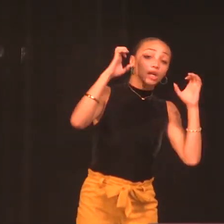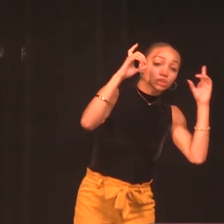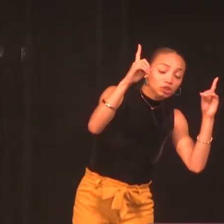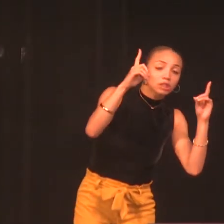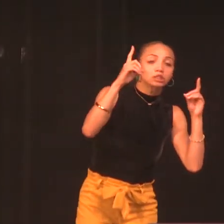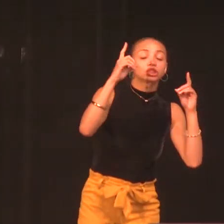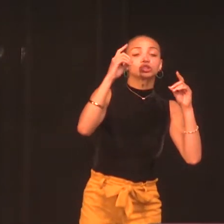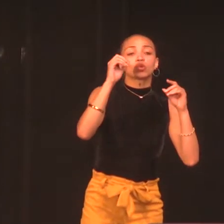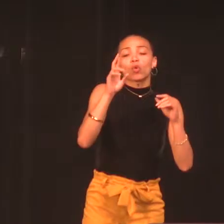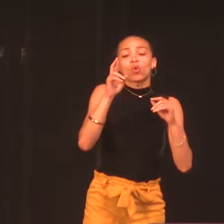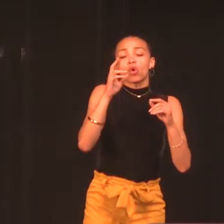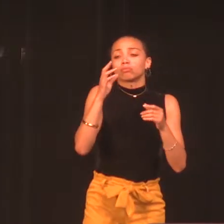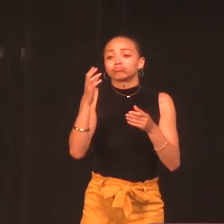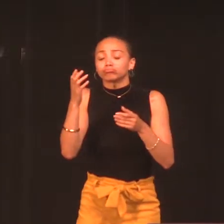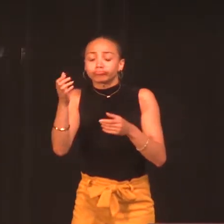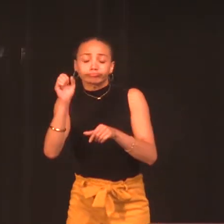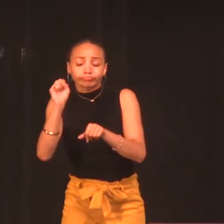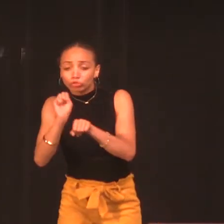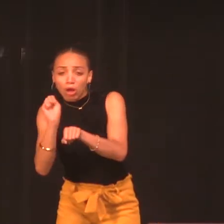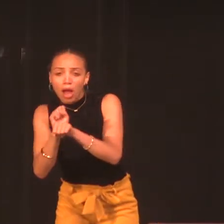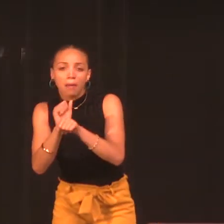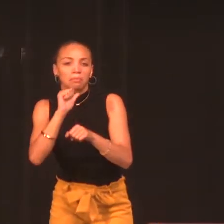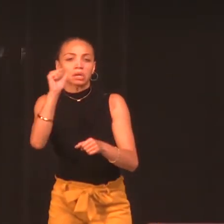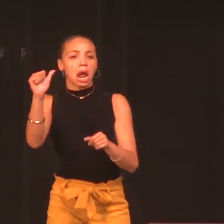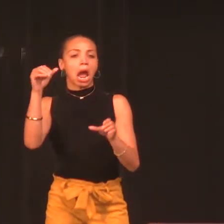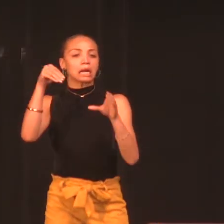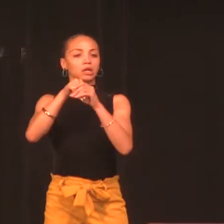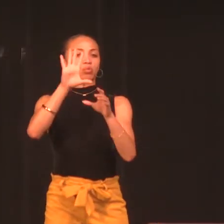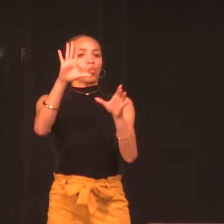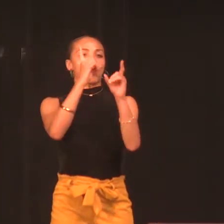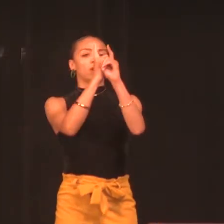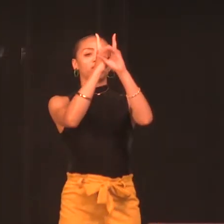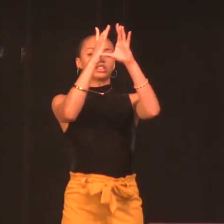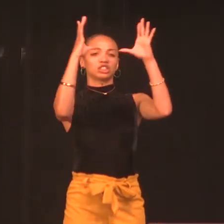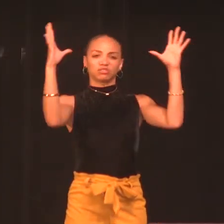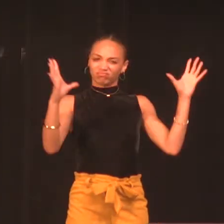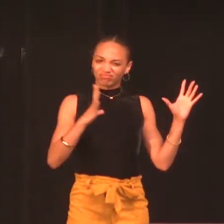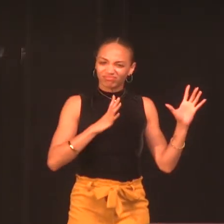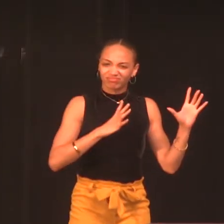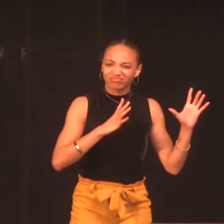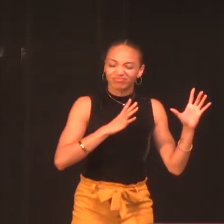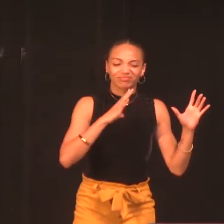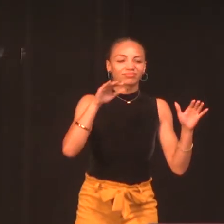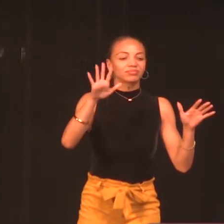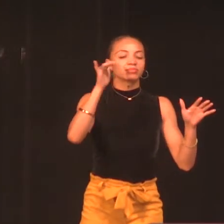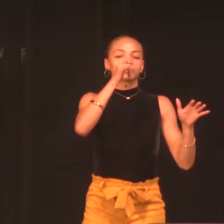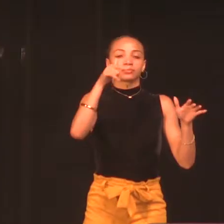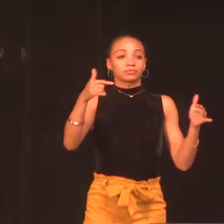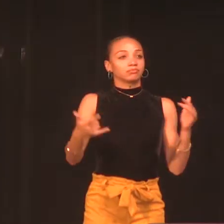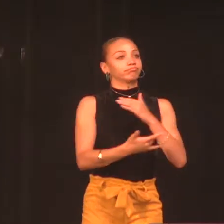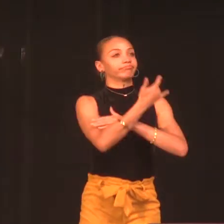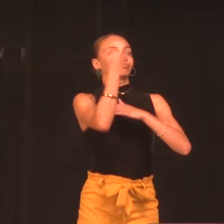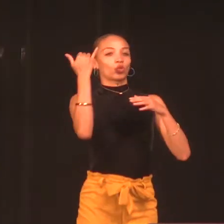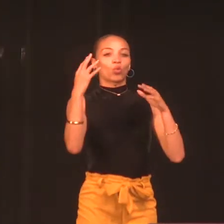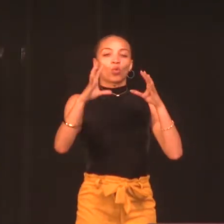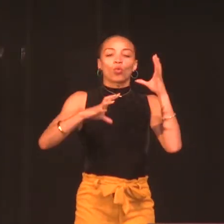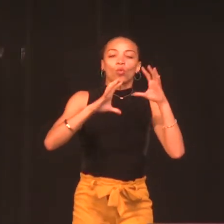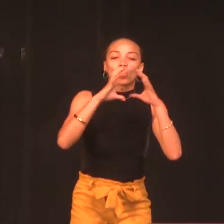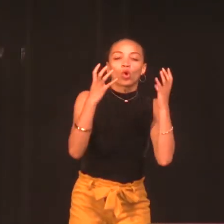If you decide to pursue higher education, or if you decide to get a job, or if those things aren't quite in your